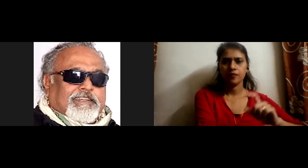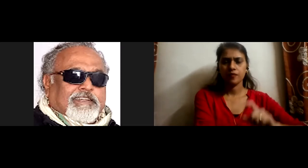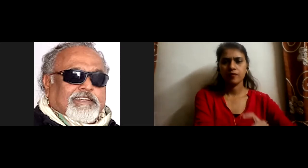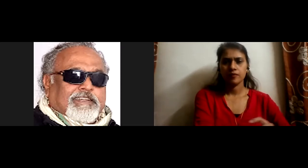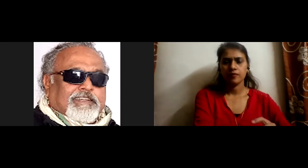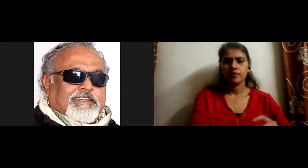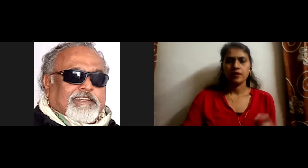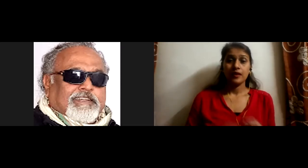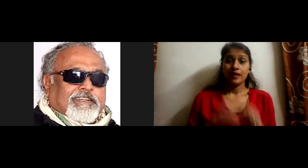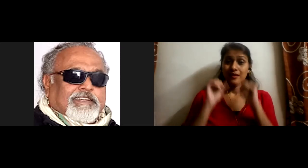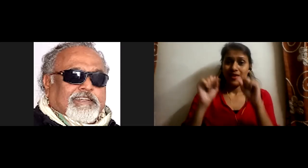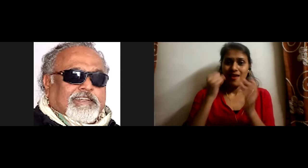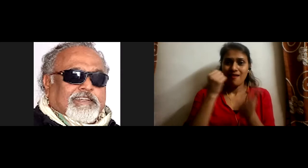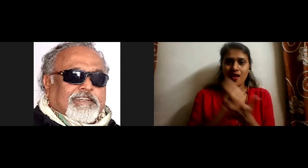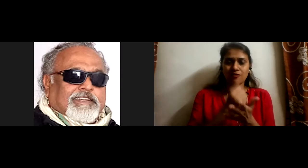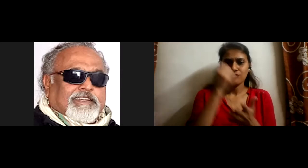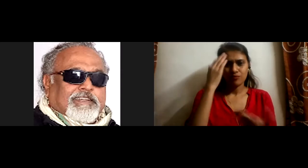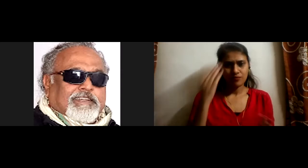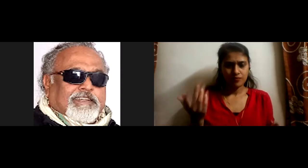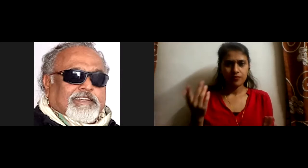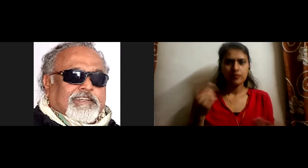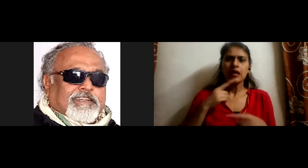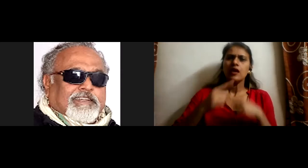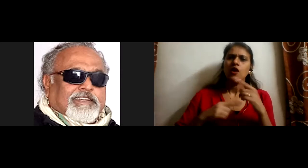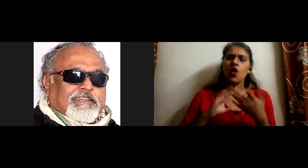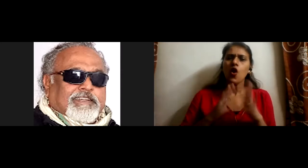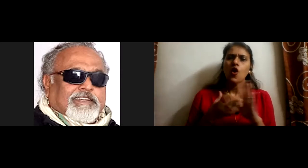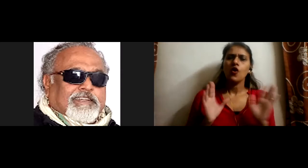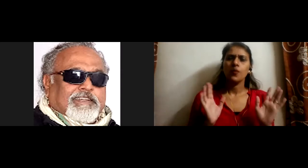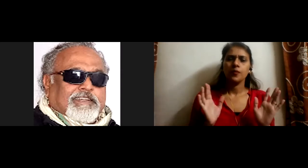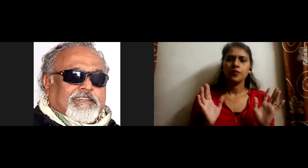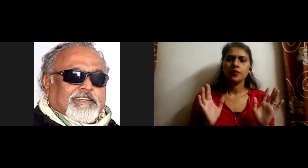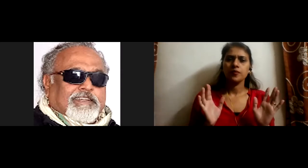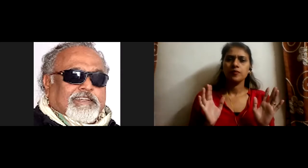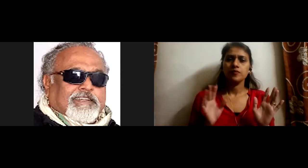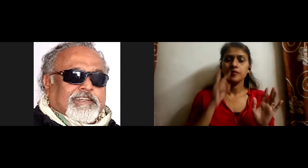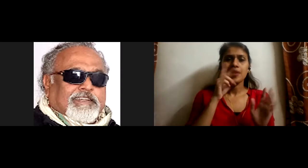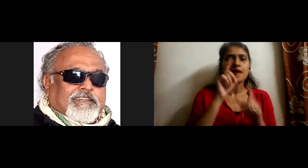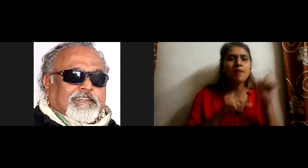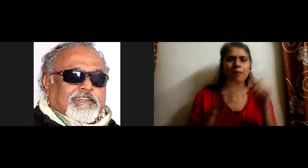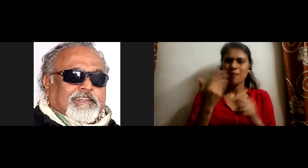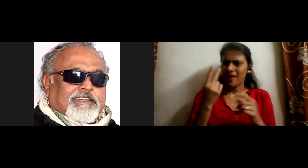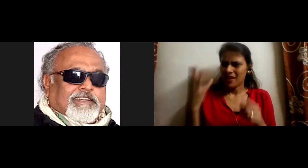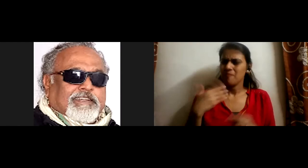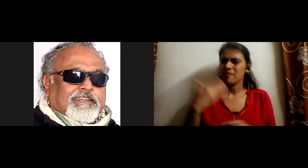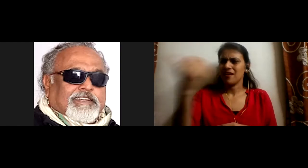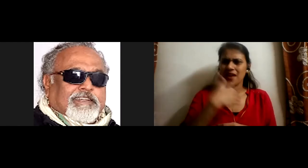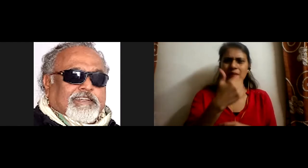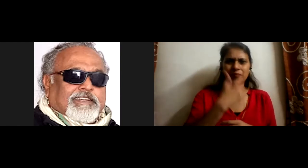their rights, routinely, especially most of the people that come to me are not just talking about